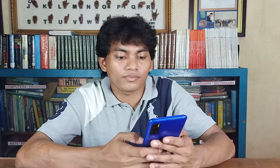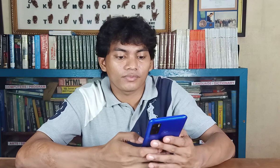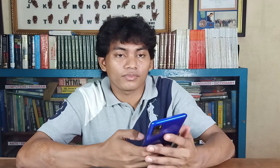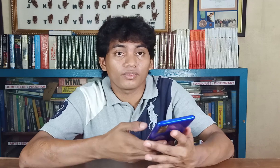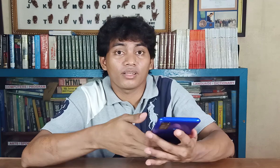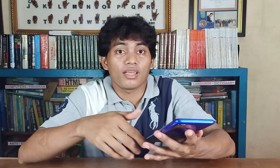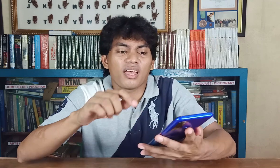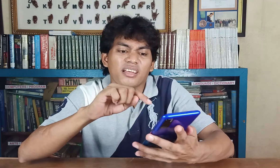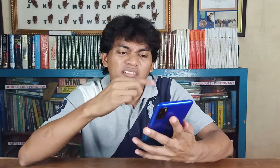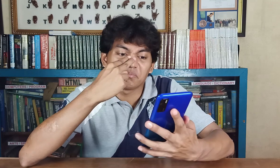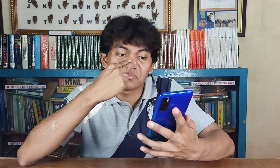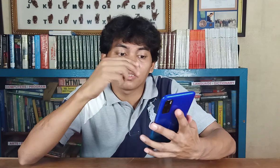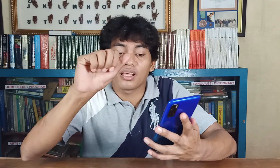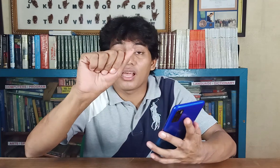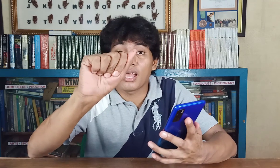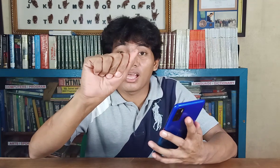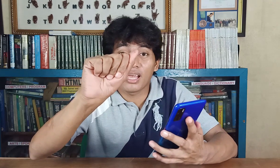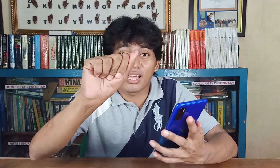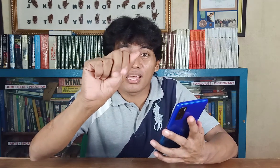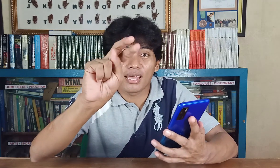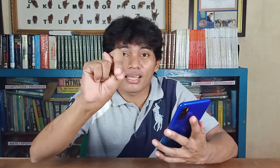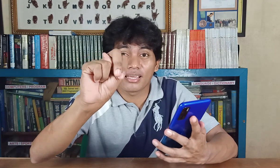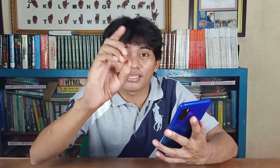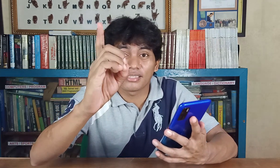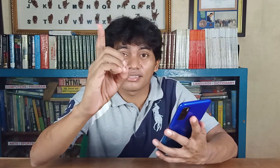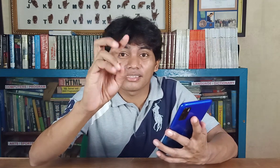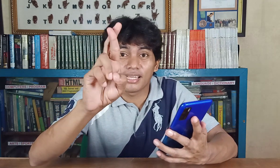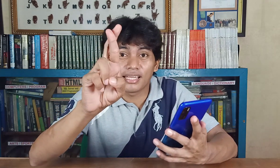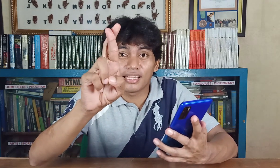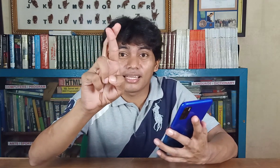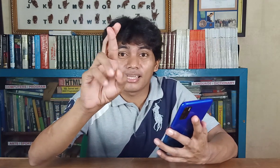Now, let's see if this is truly an Android 10 device.